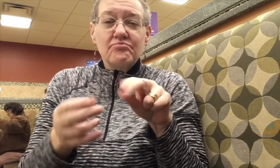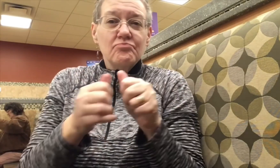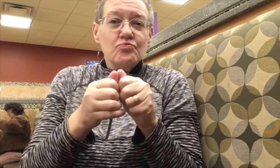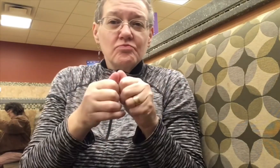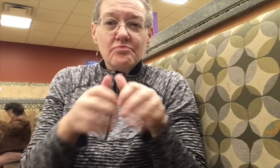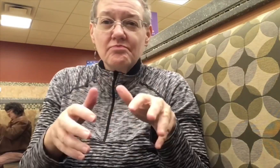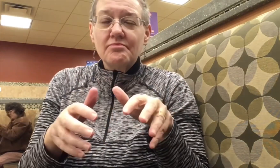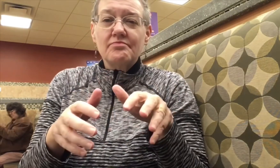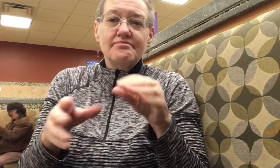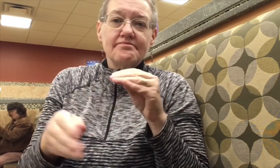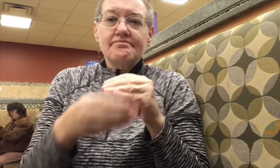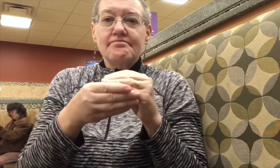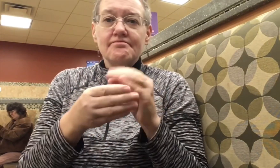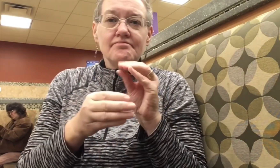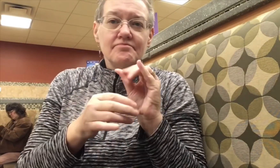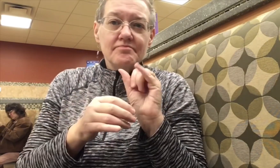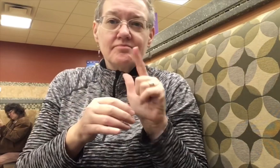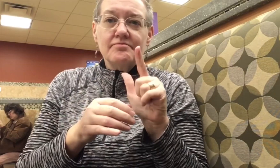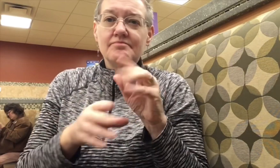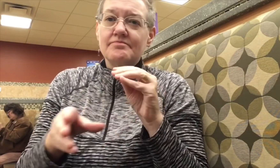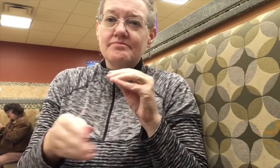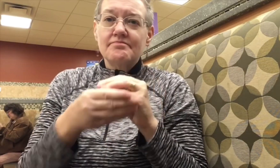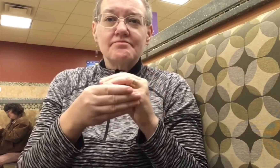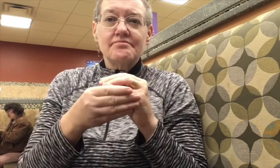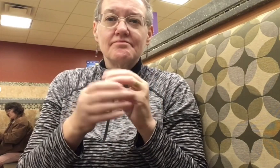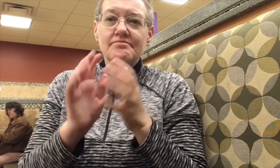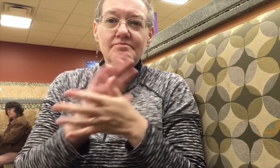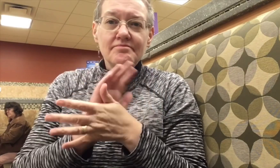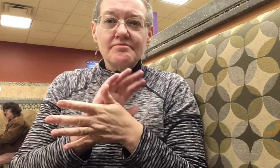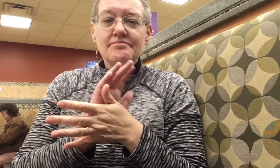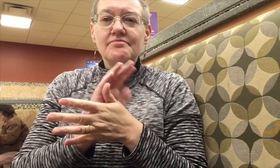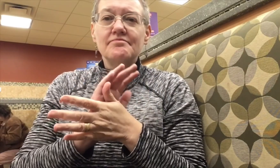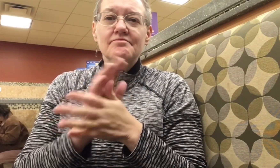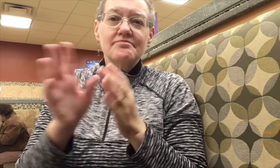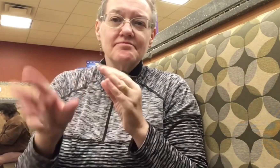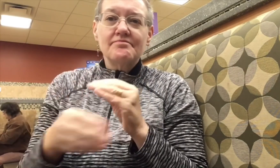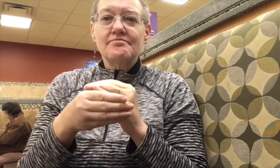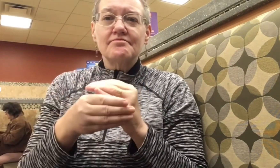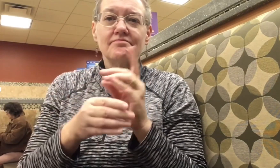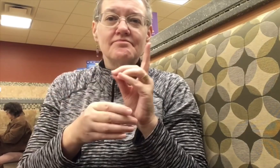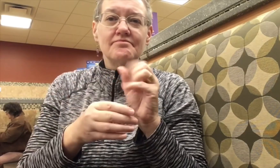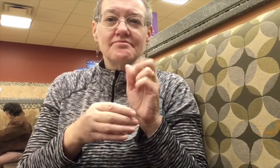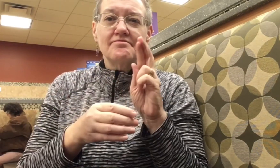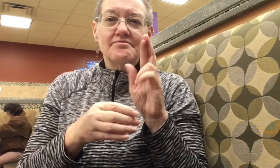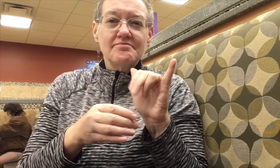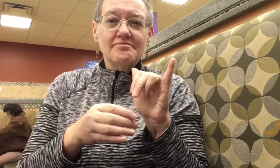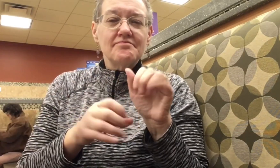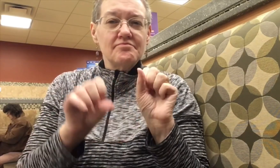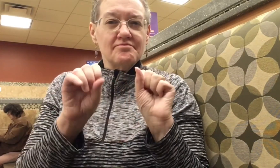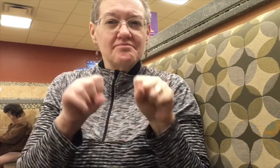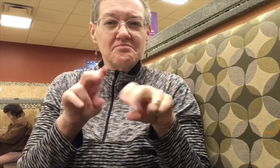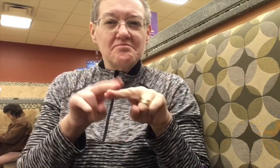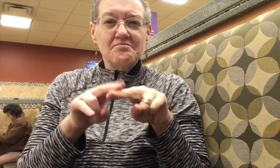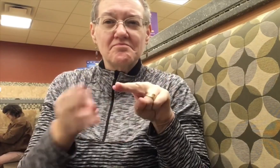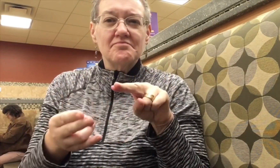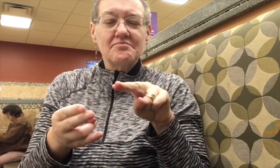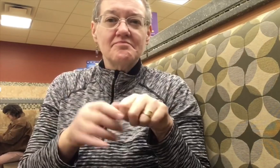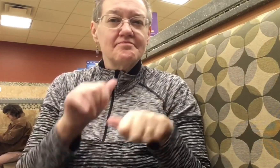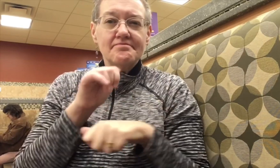So you can do simple keto weight loss without oil or cheese or added dairy. You can, and you